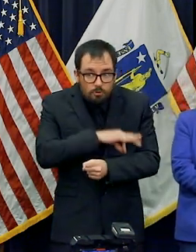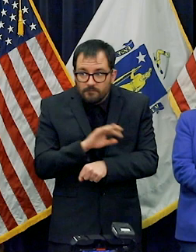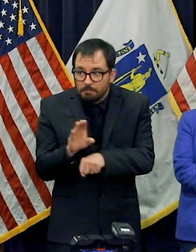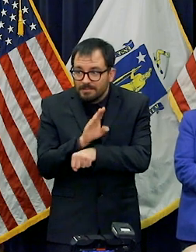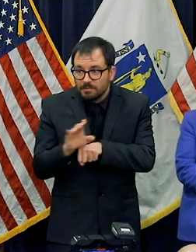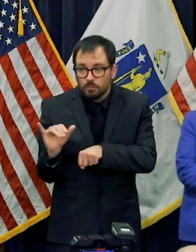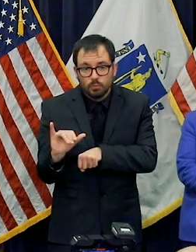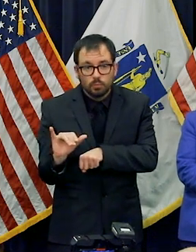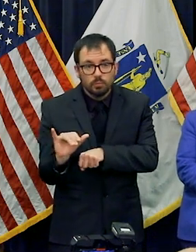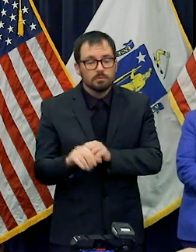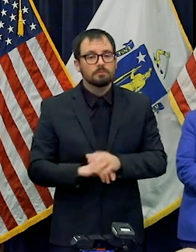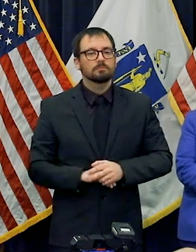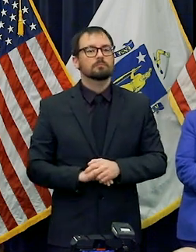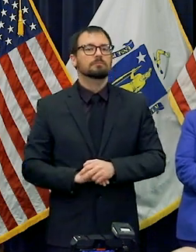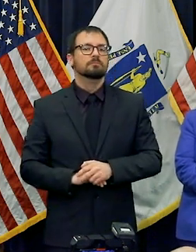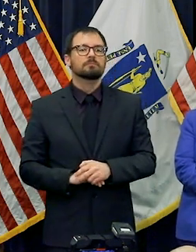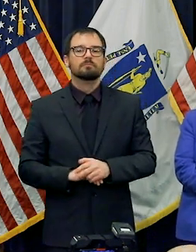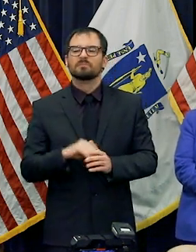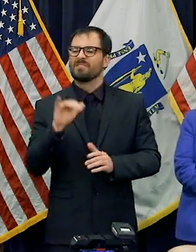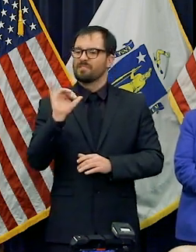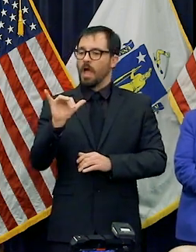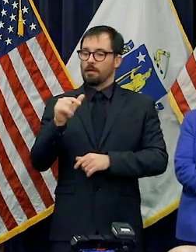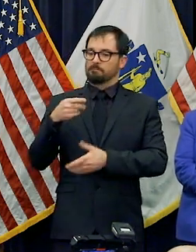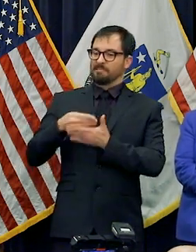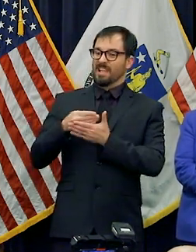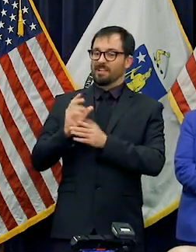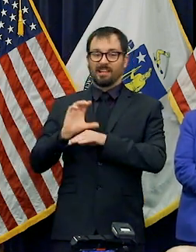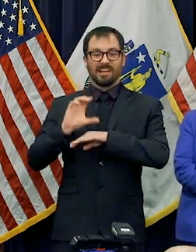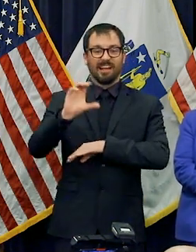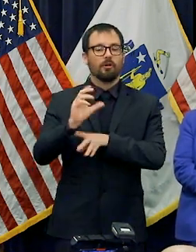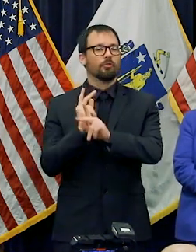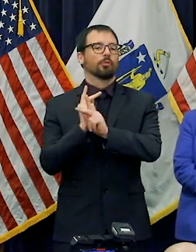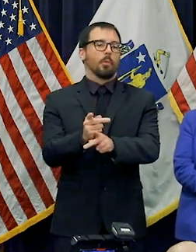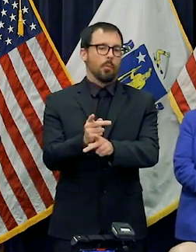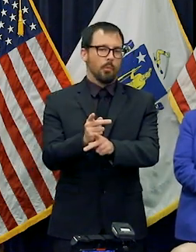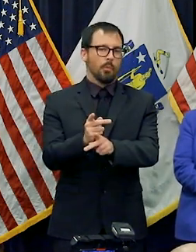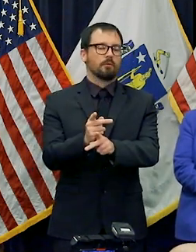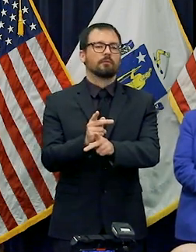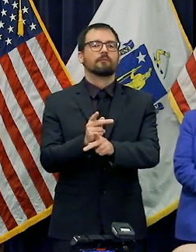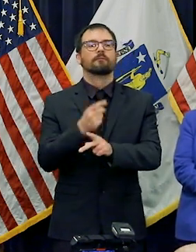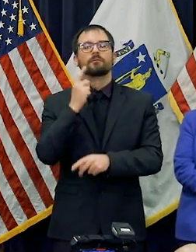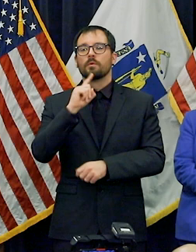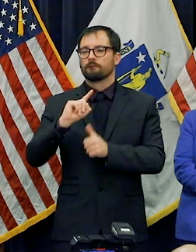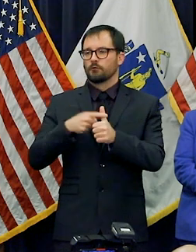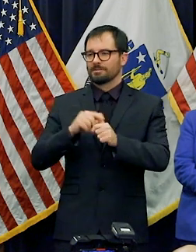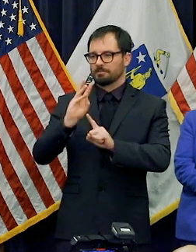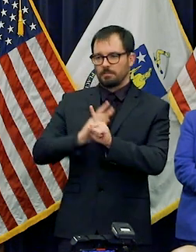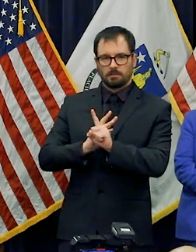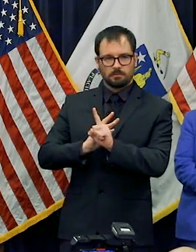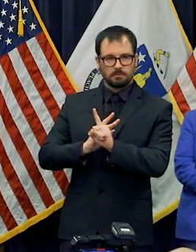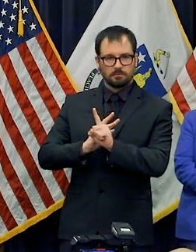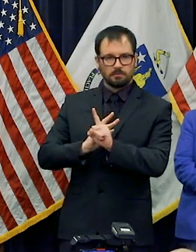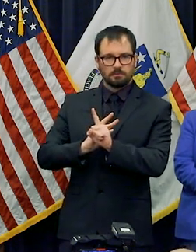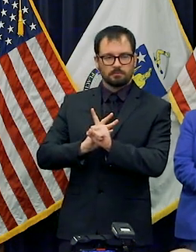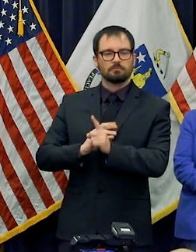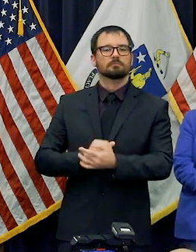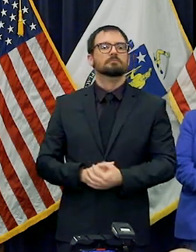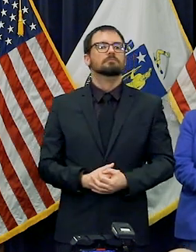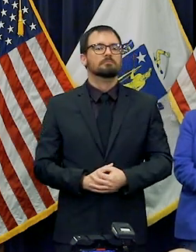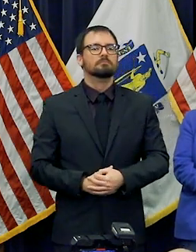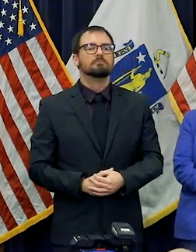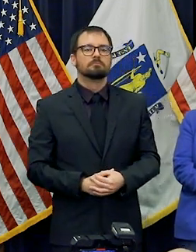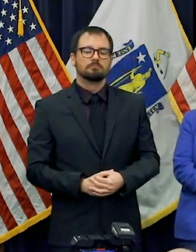no payments due for the first 6 months. The Massachusetts Growth Capital Corporation has capitalized the fund and will administer